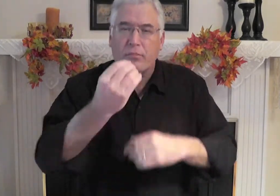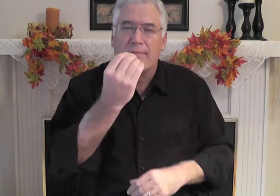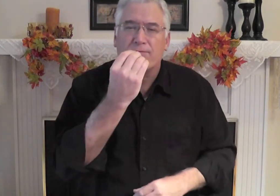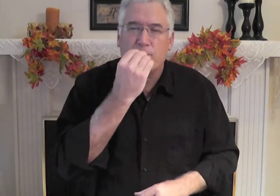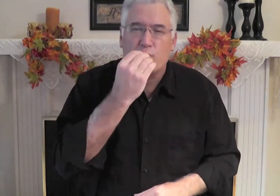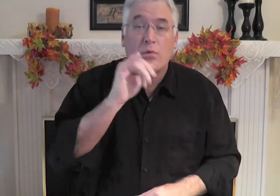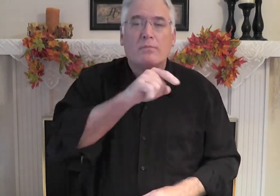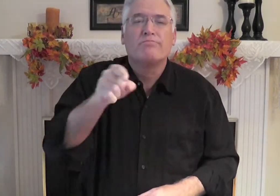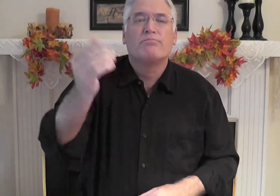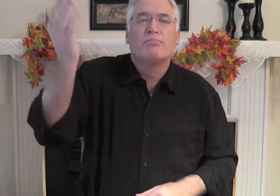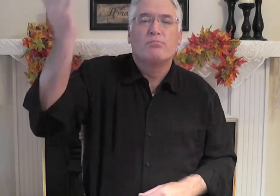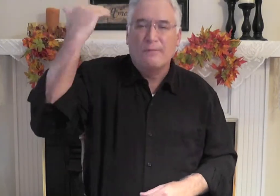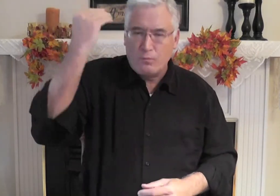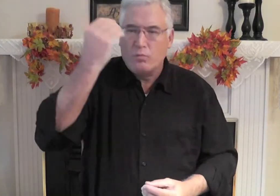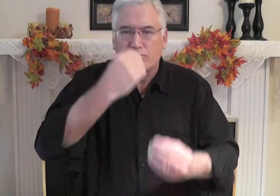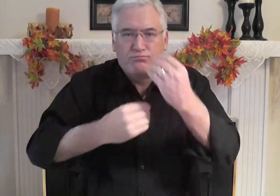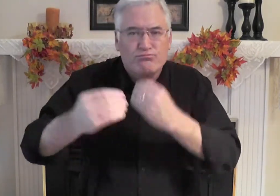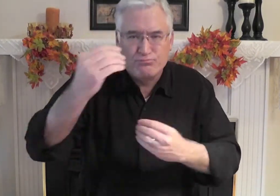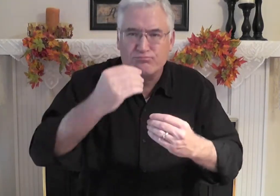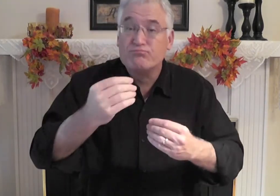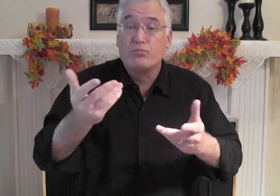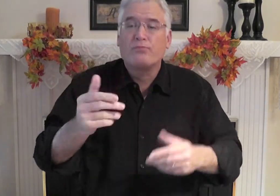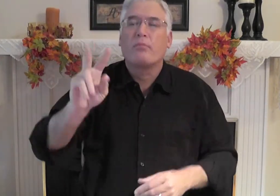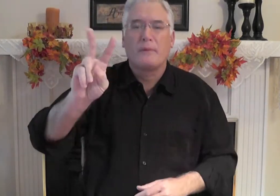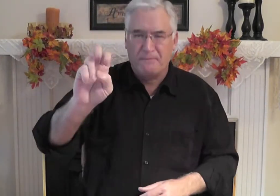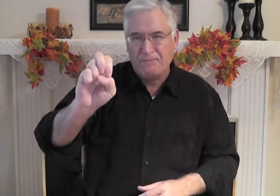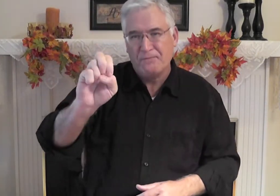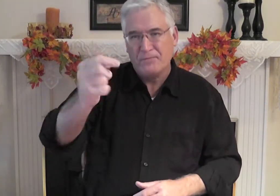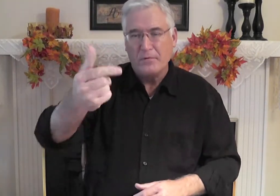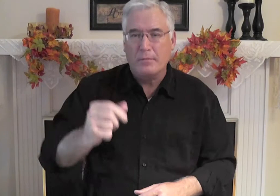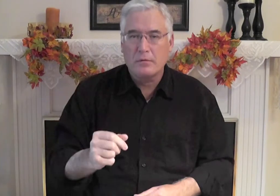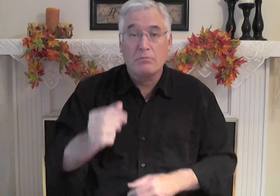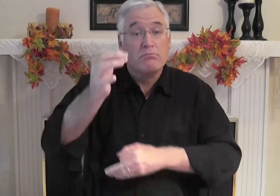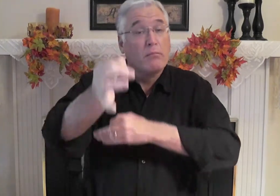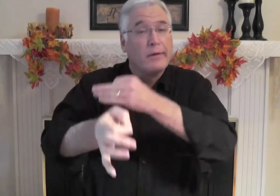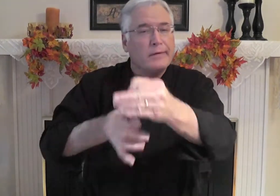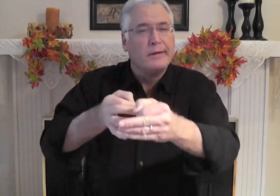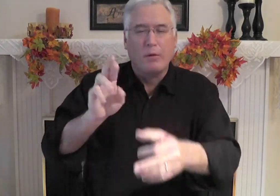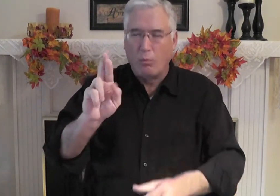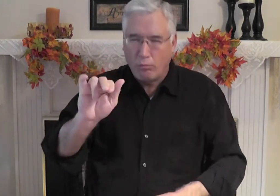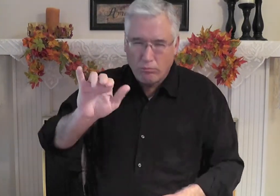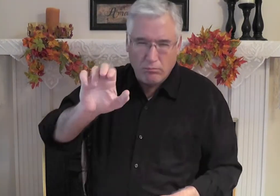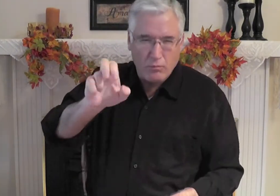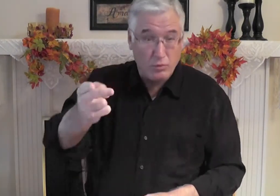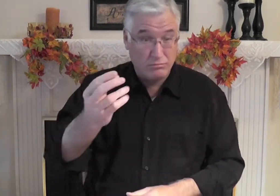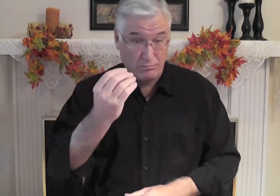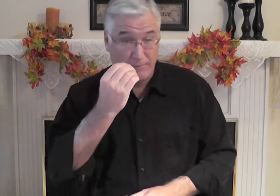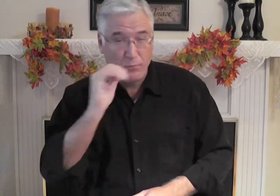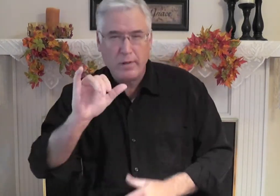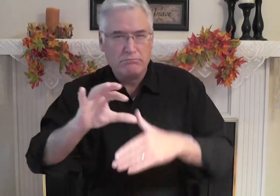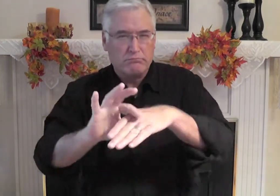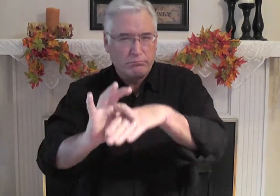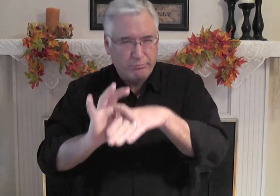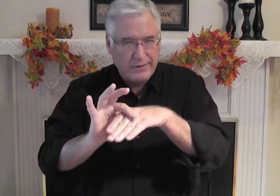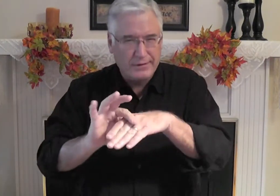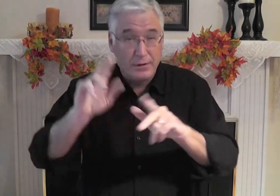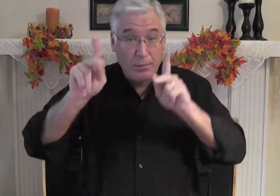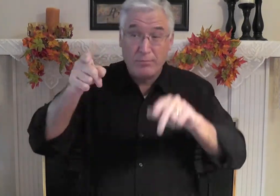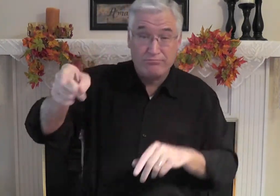allow them to eat the food that they had eaten before. And what was that? Well, it was vegetables, instead of the rich food that